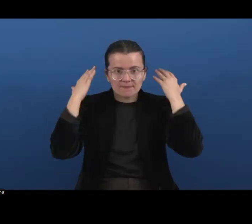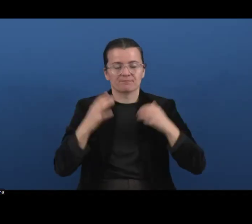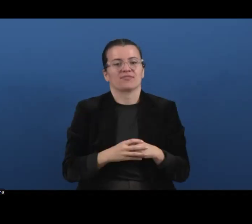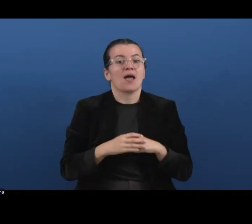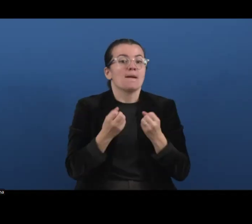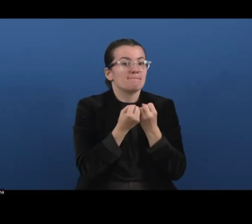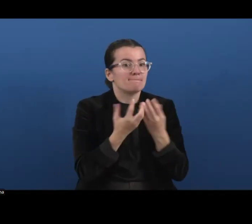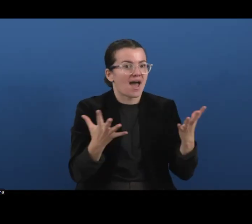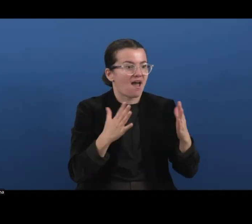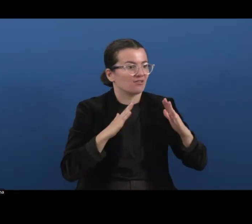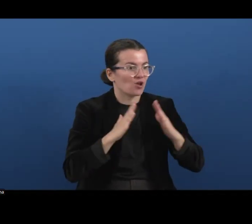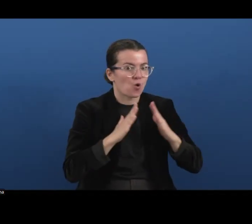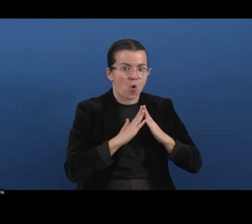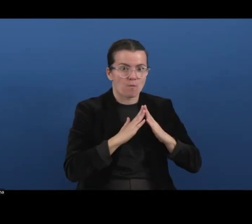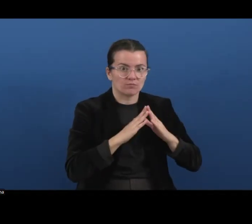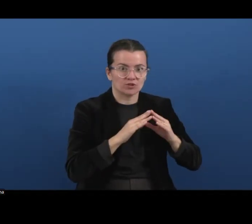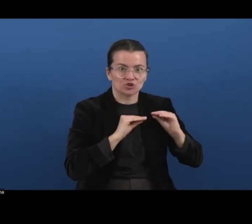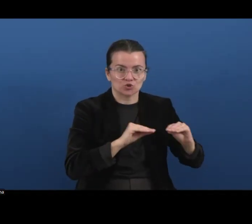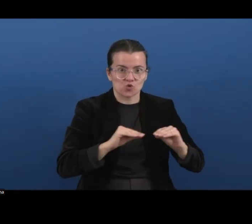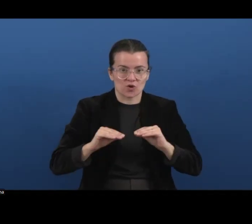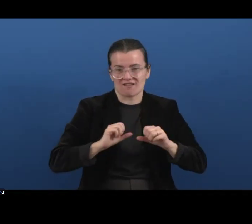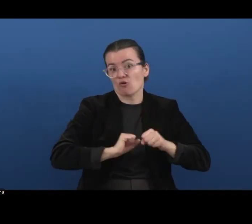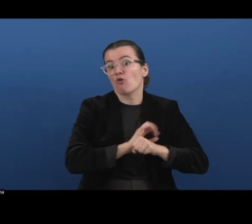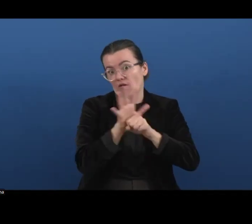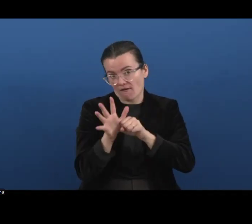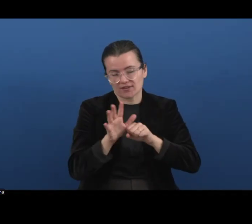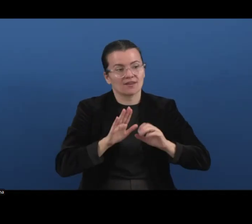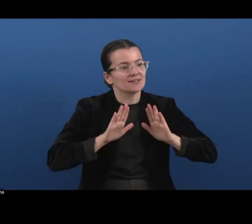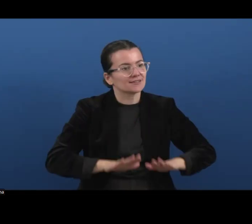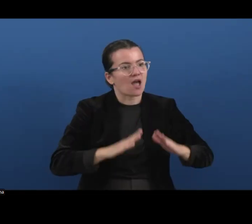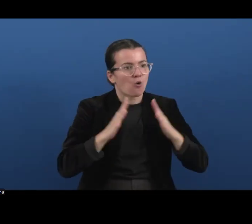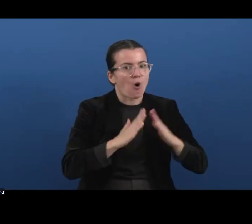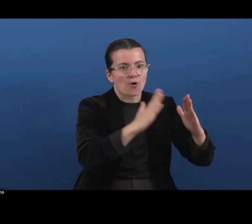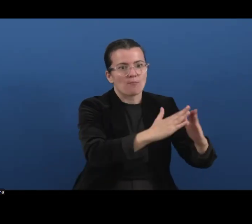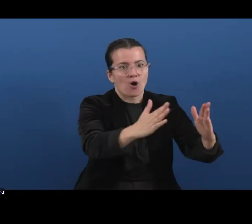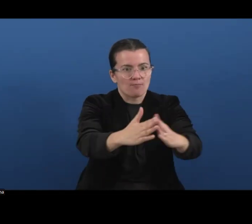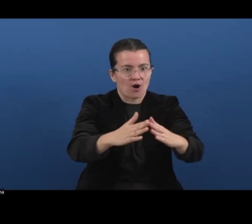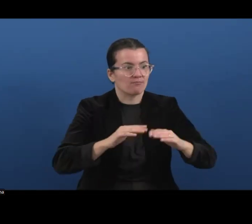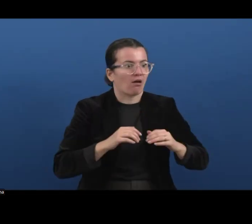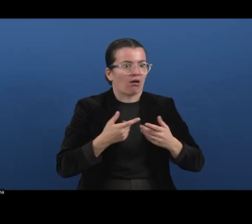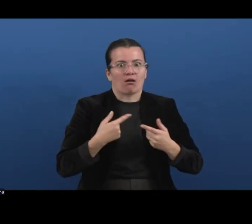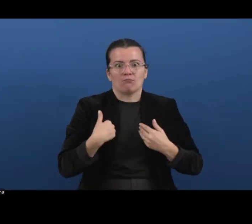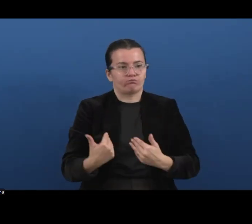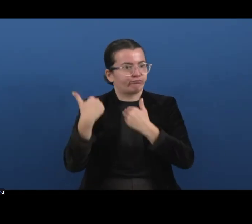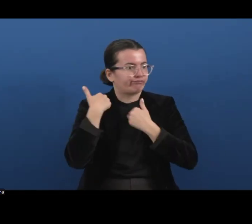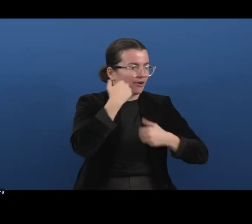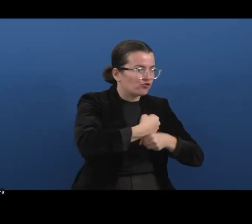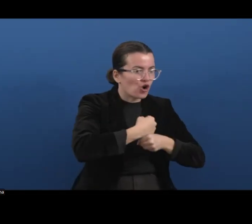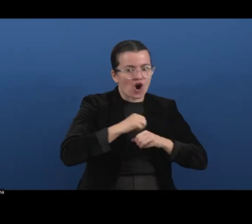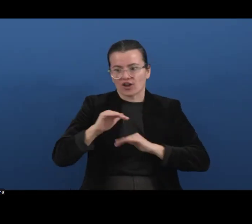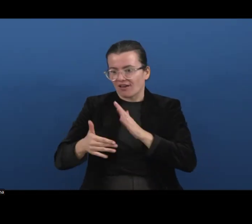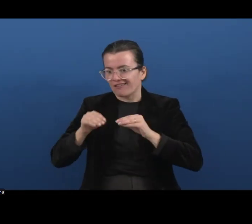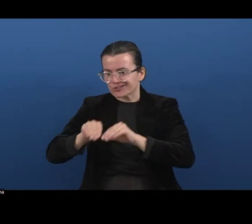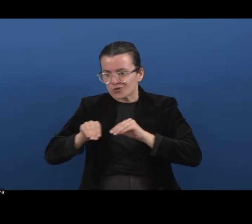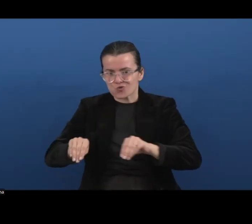had their dependents at home. And so what we did, we started with something called Coffee for a Carer, which is small groups where we